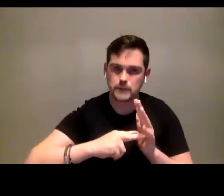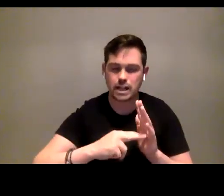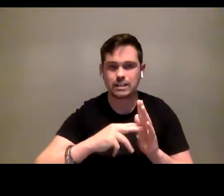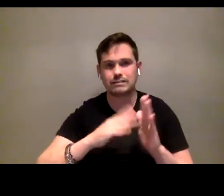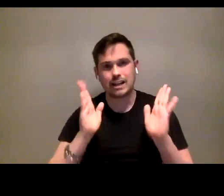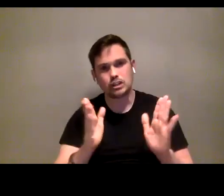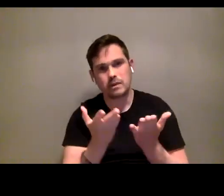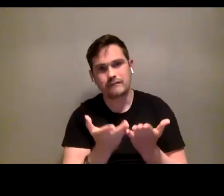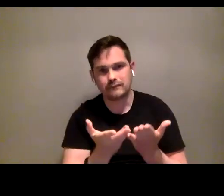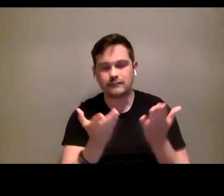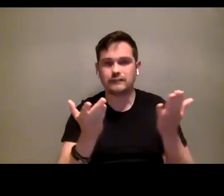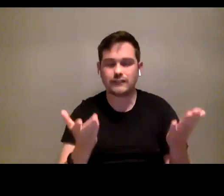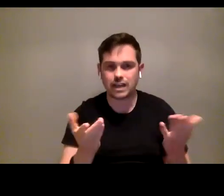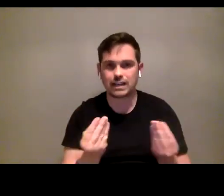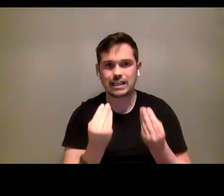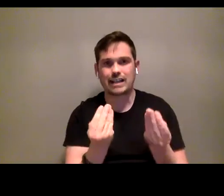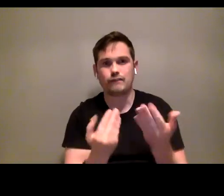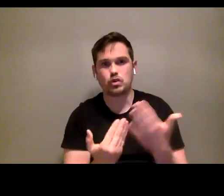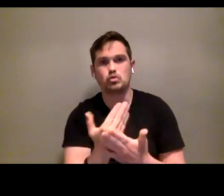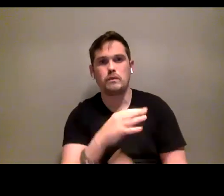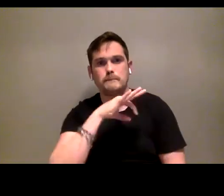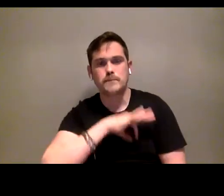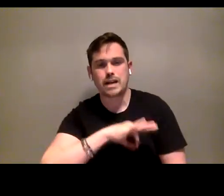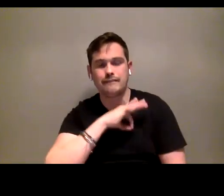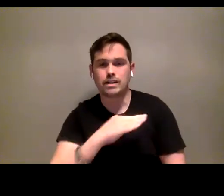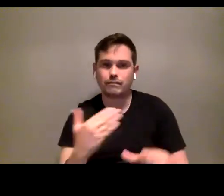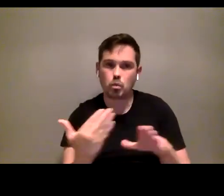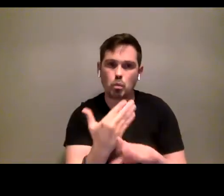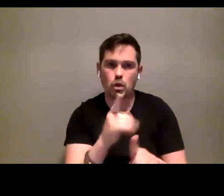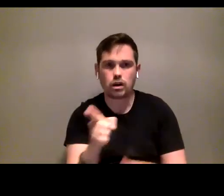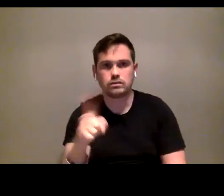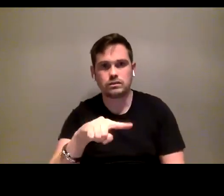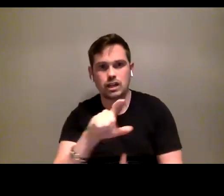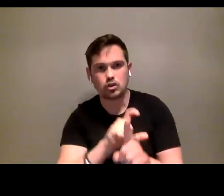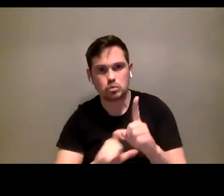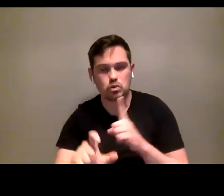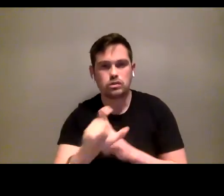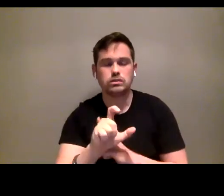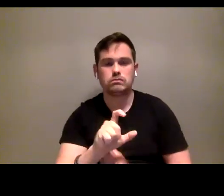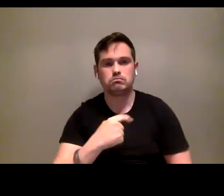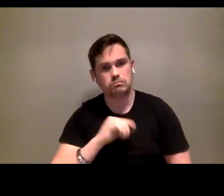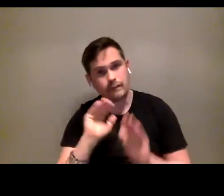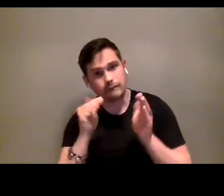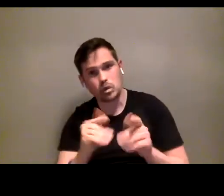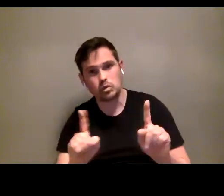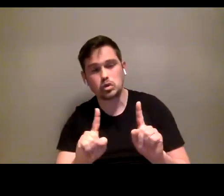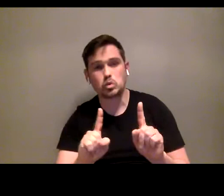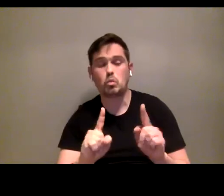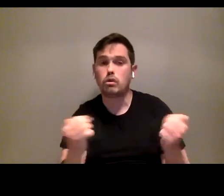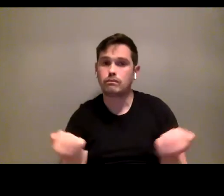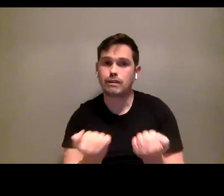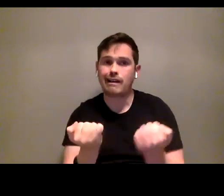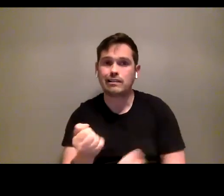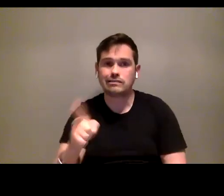new benefits for workers and communities. And I'm talking about energy and transport because and nowhere is that more urgent than in